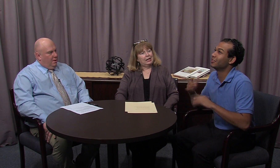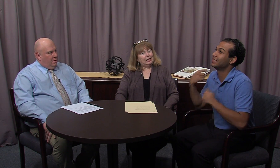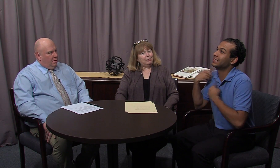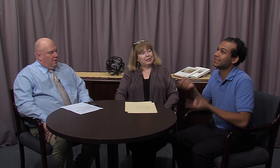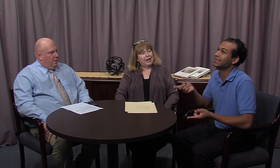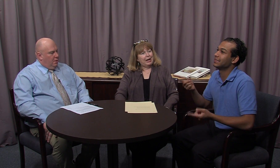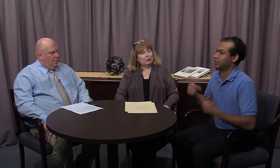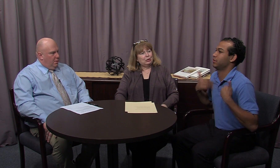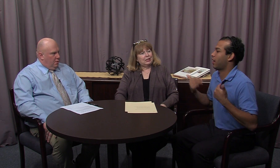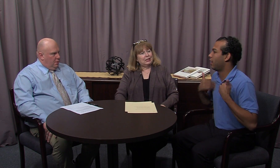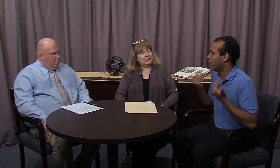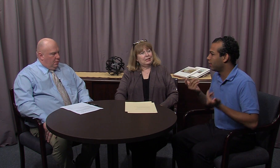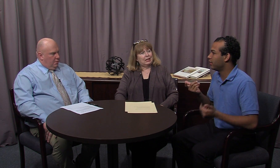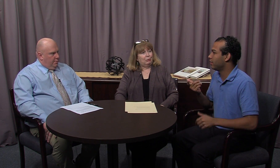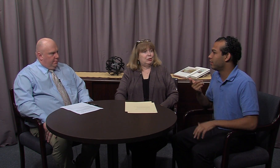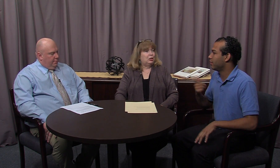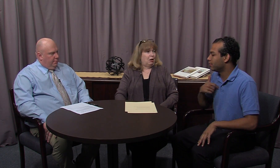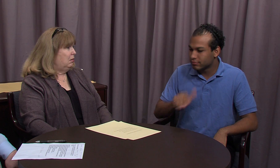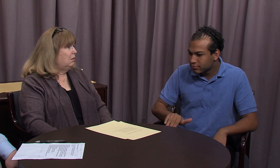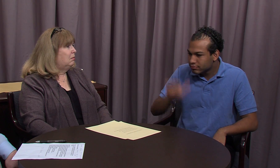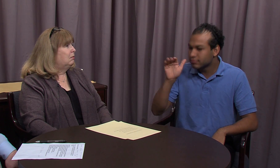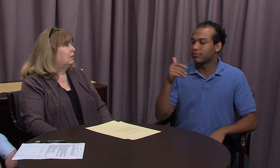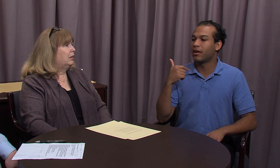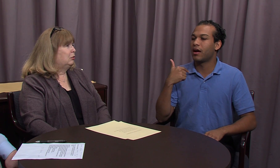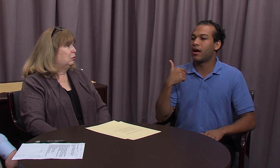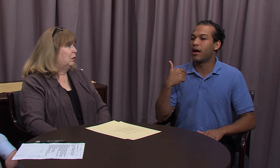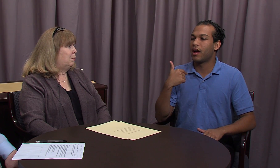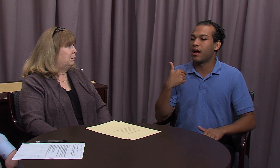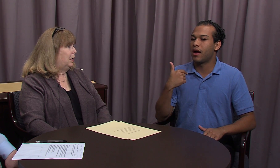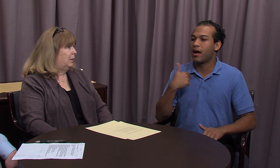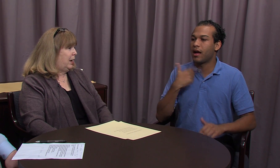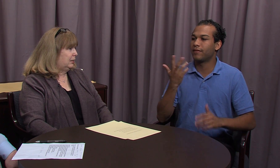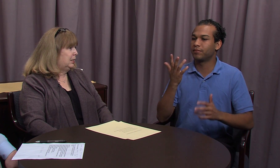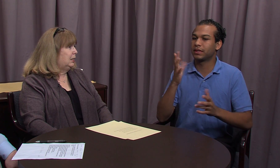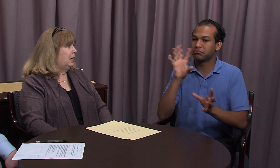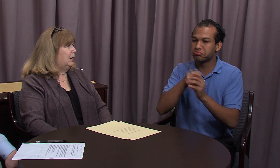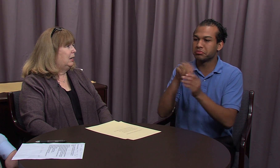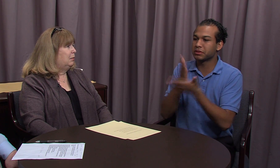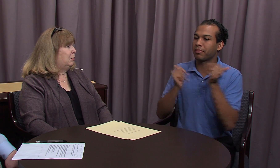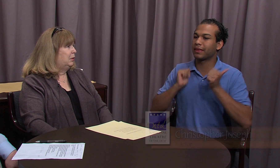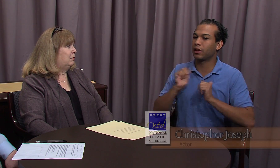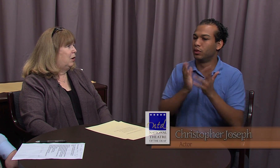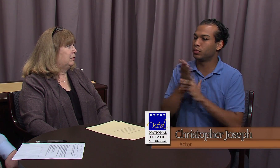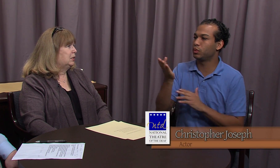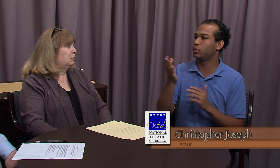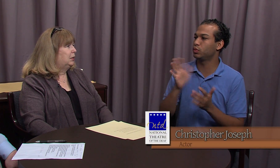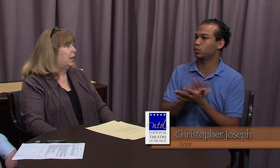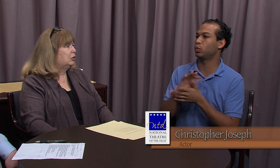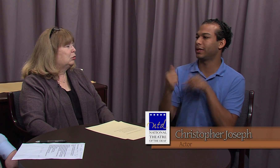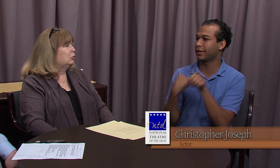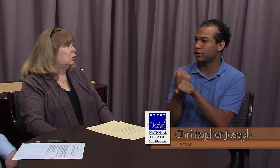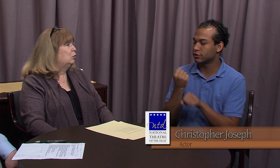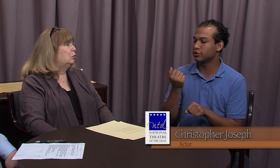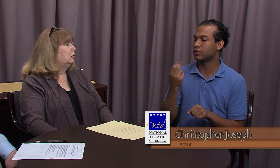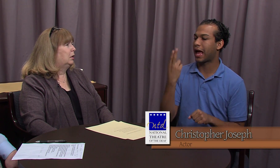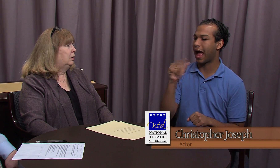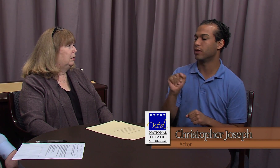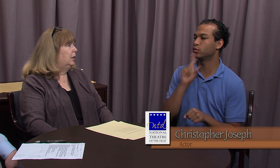I've been actor since I was young. I grew up acting. I've been involved in some plays through school.